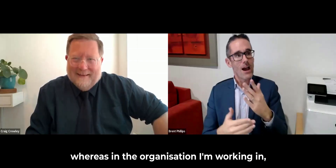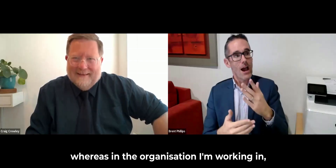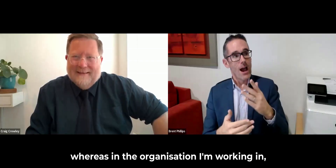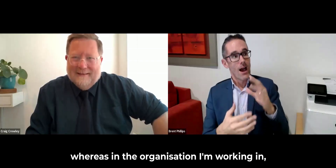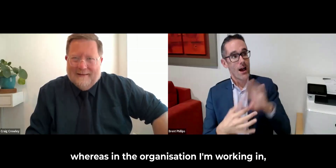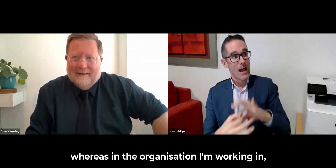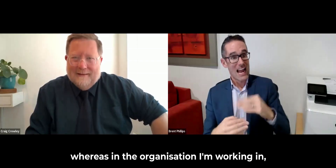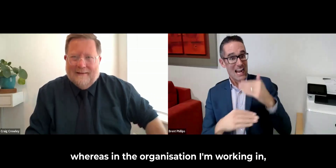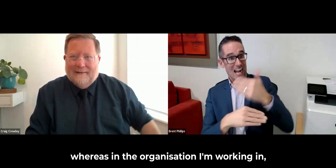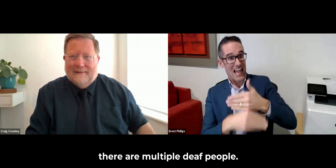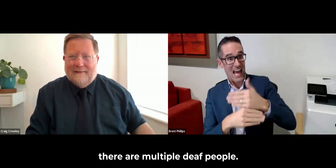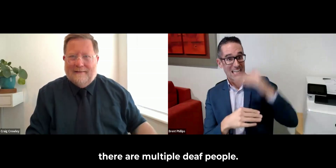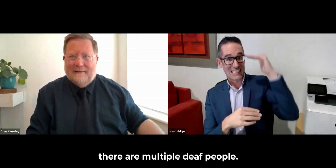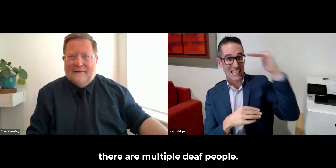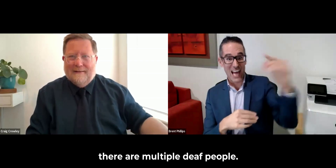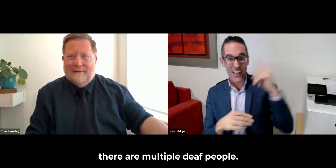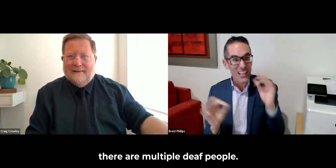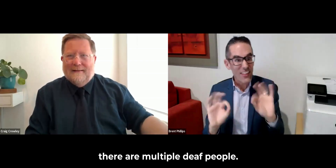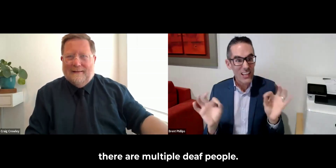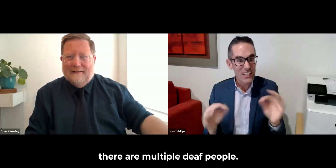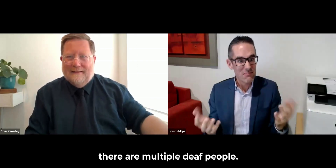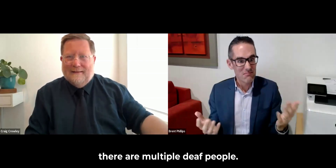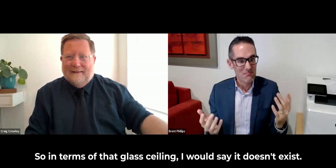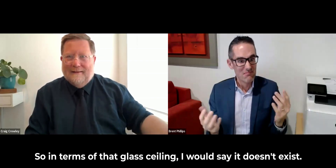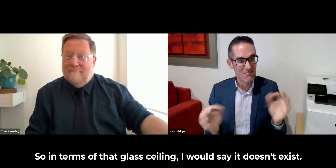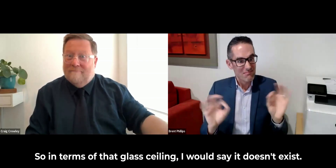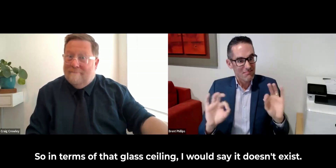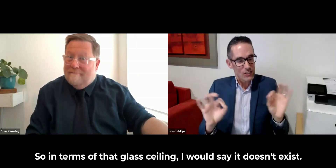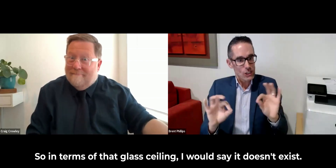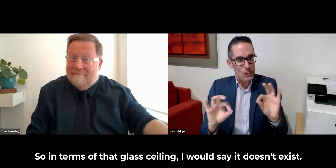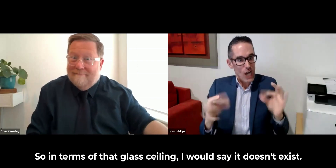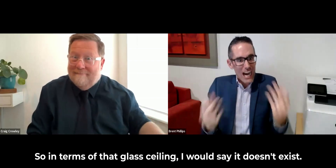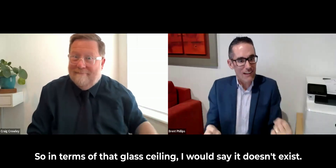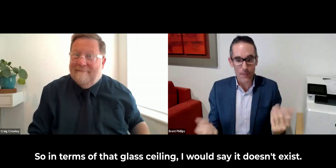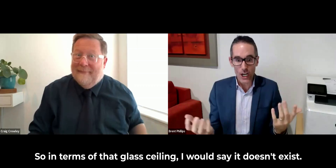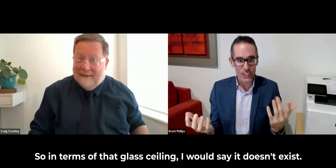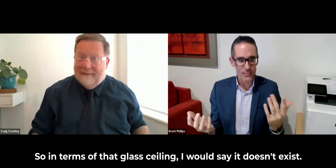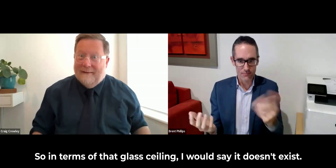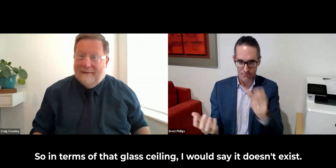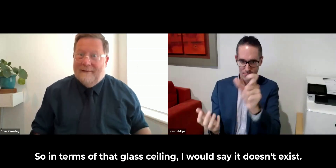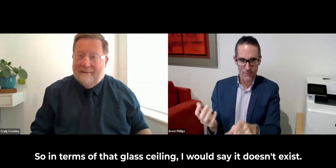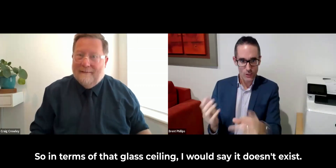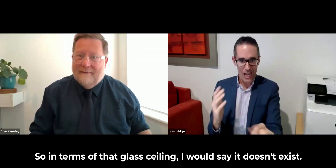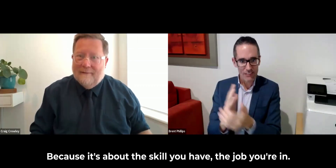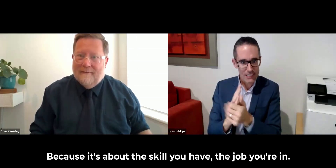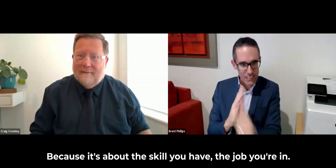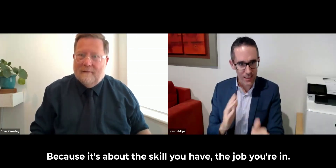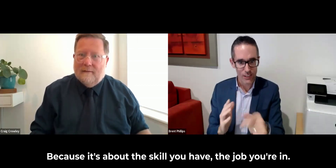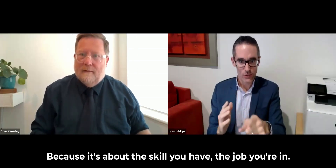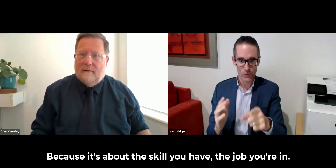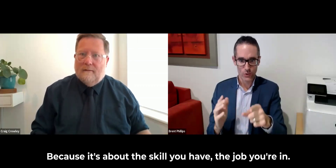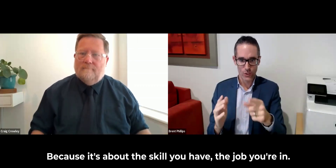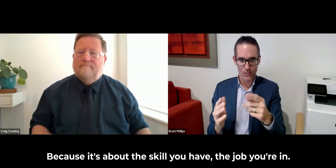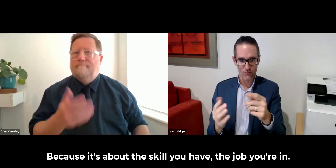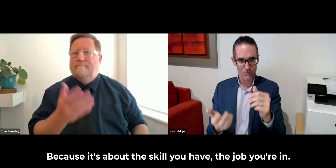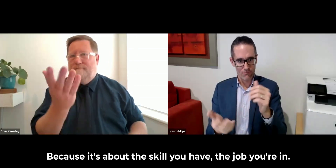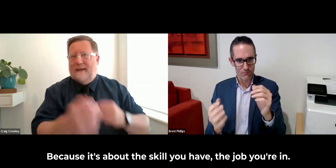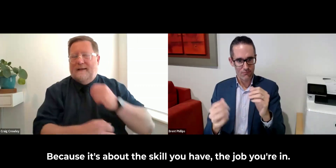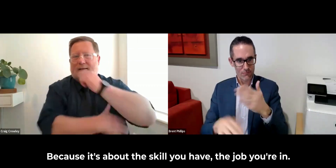I'm working in, there are multiple deaf people. So in terms of that glass ceiling, I would say it doesn't exist because it's about the